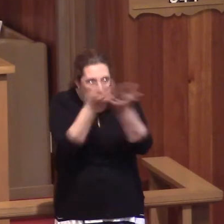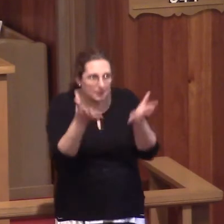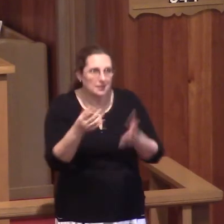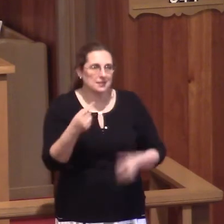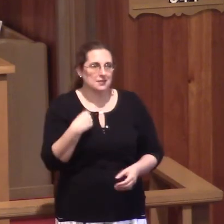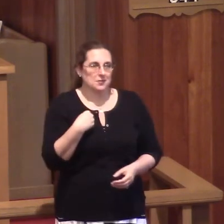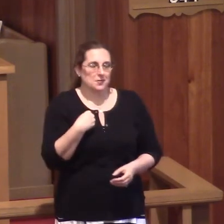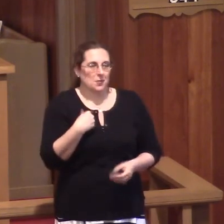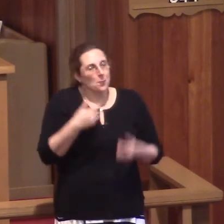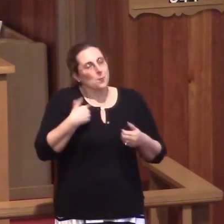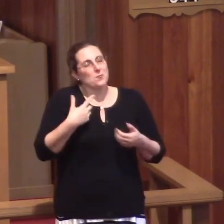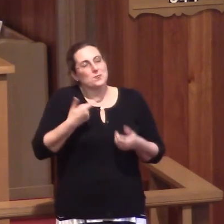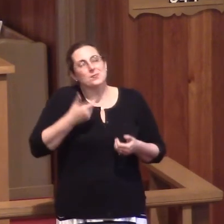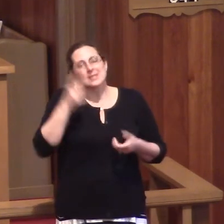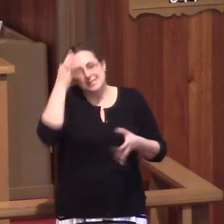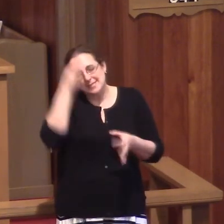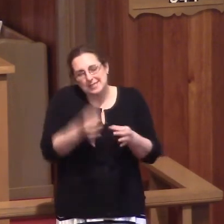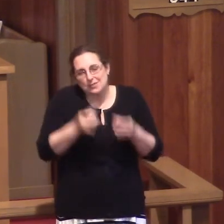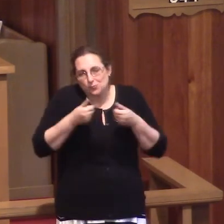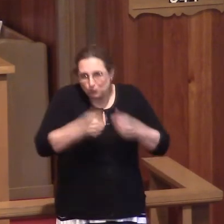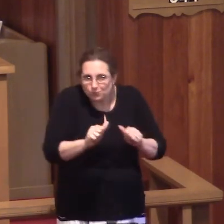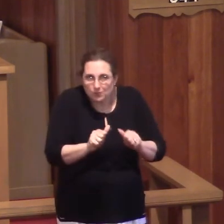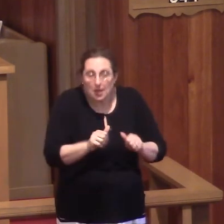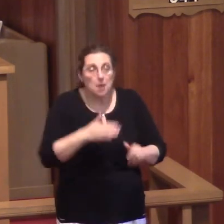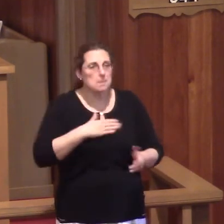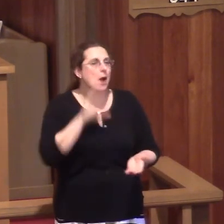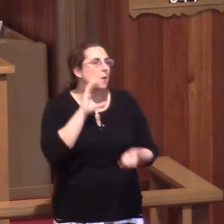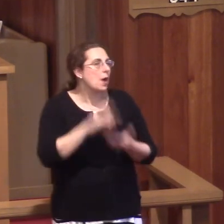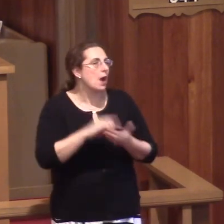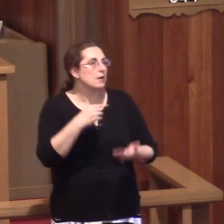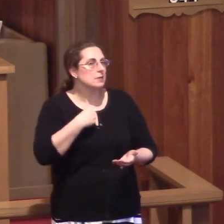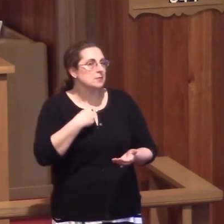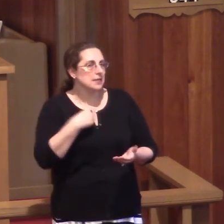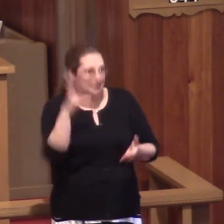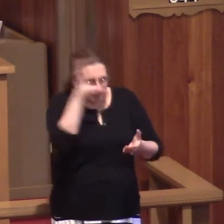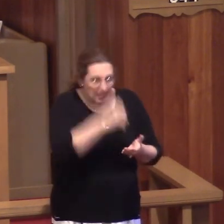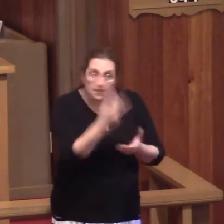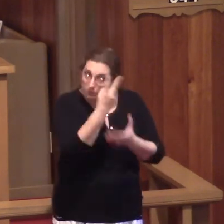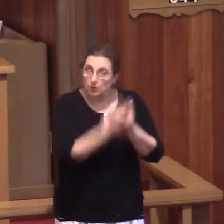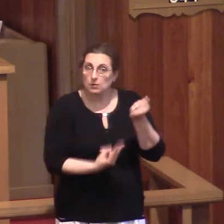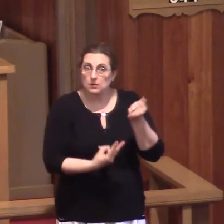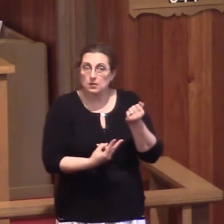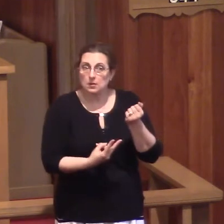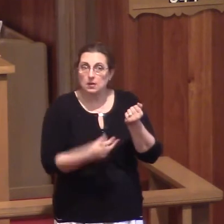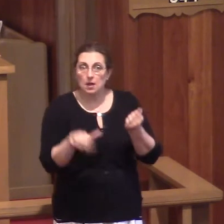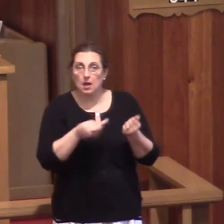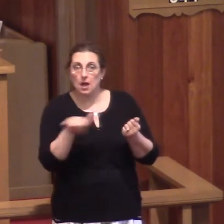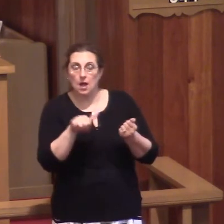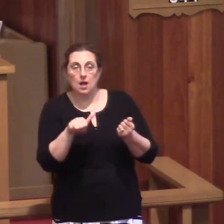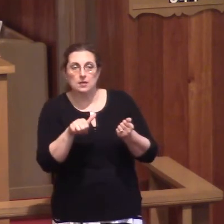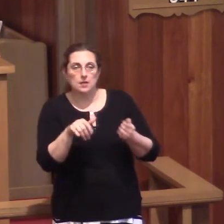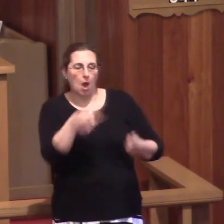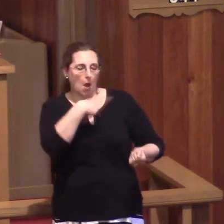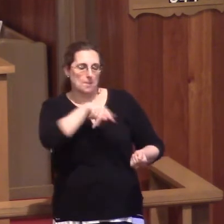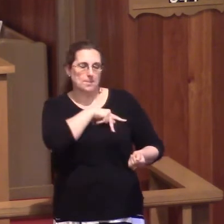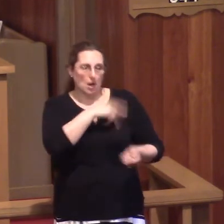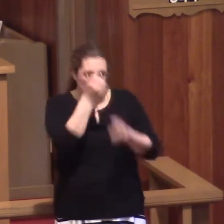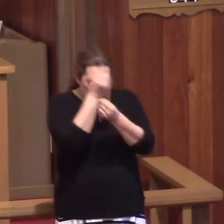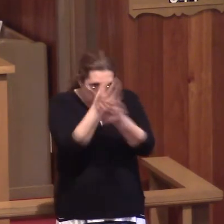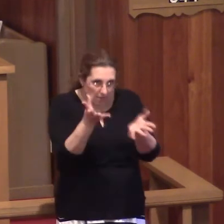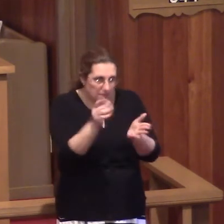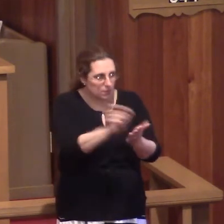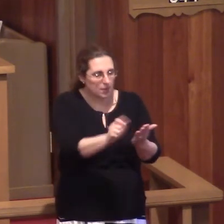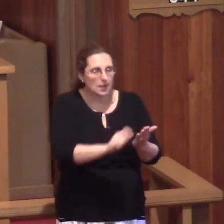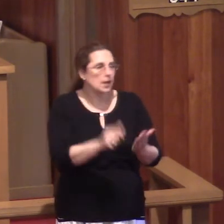giving it a try. Emily and I both put in our guesses, Along with our personal information, And didn't